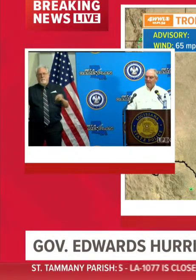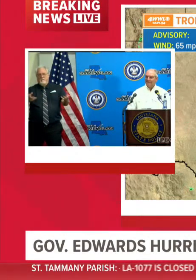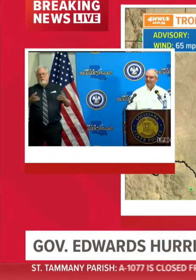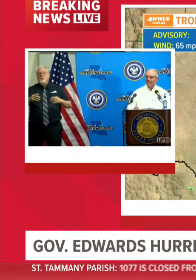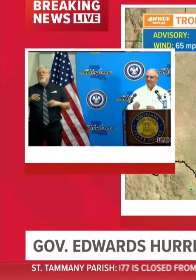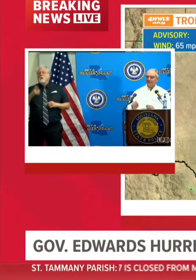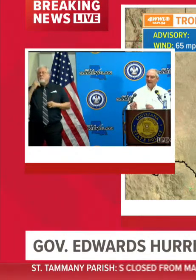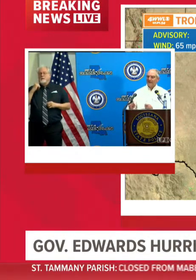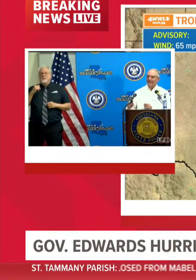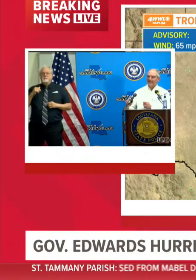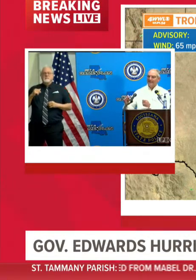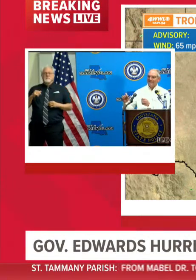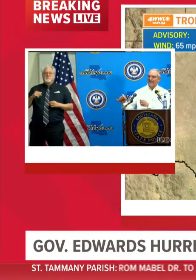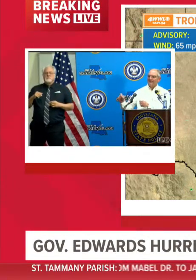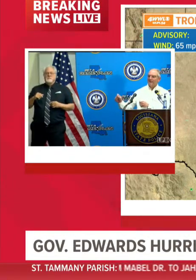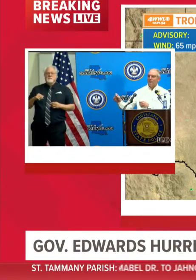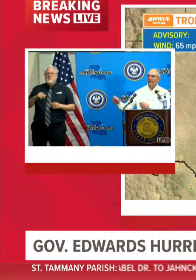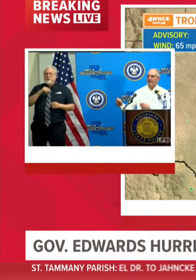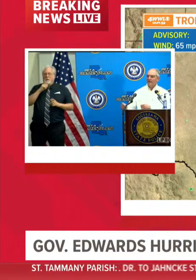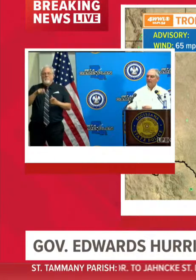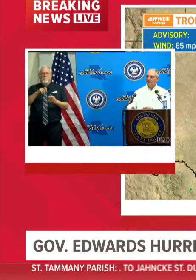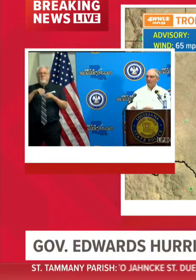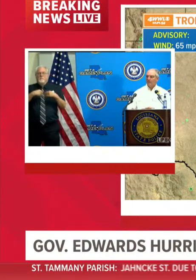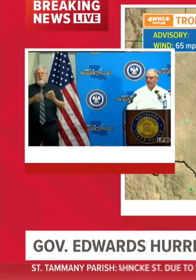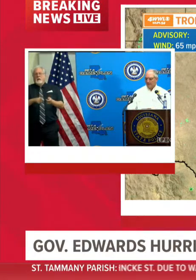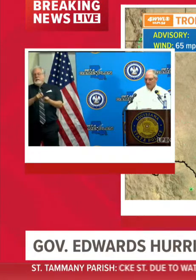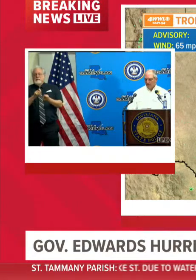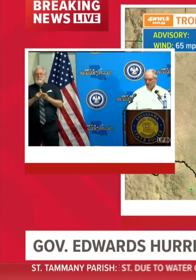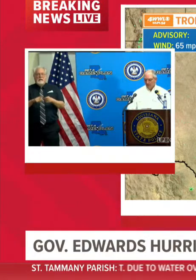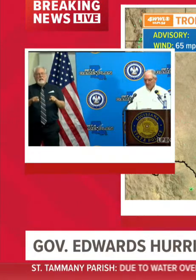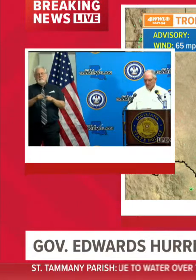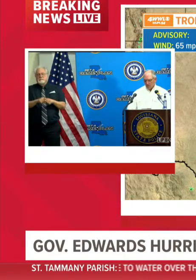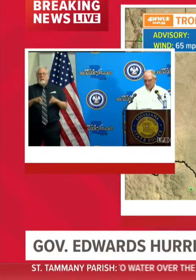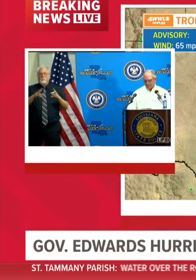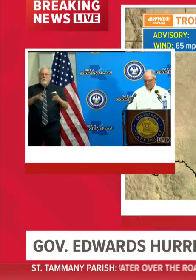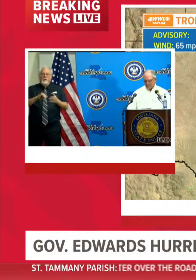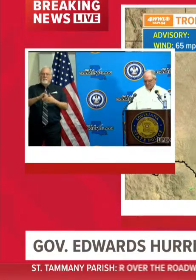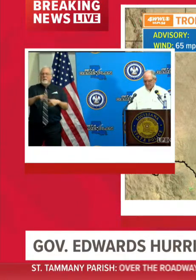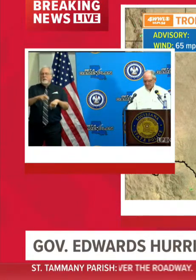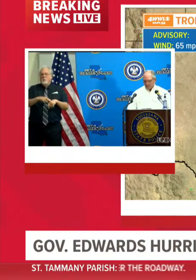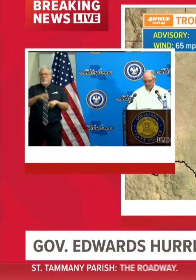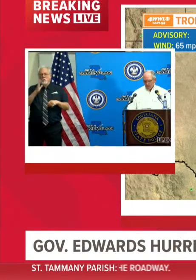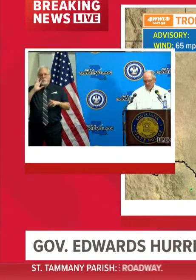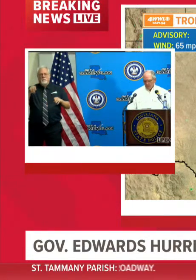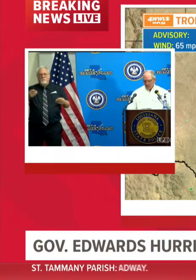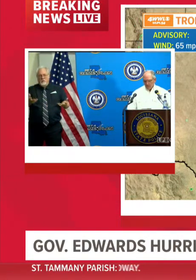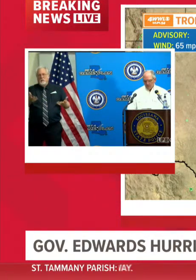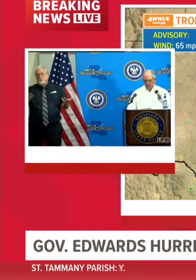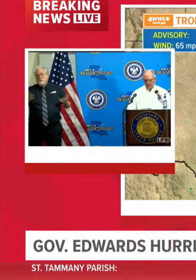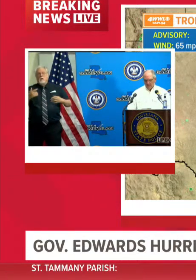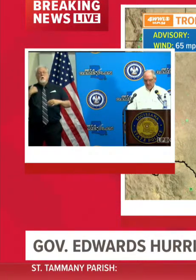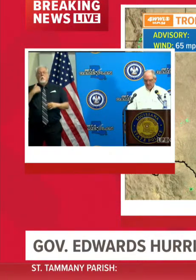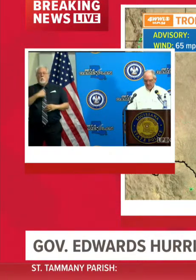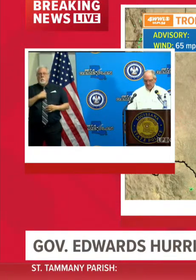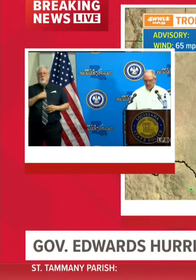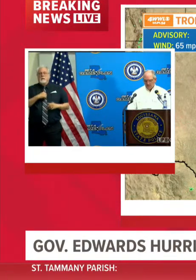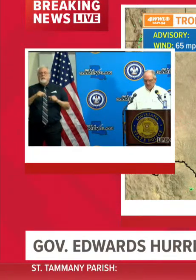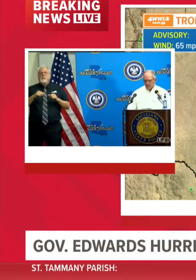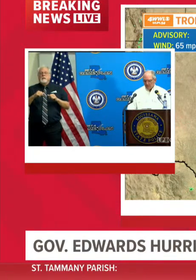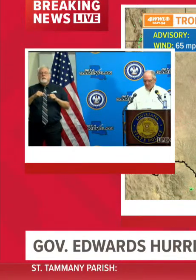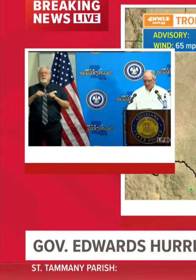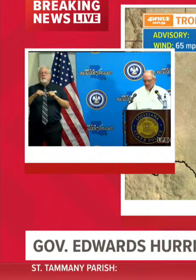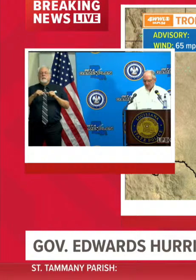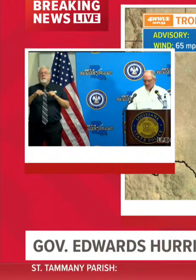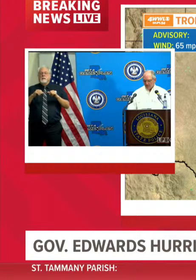providing, because they didn't provide it in the exact same way that they typically would. We do continue to